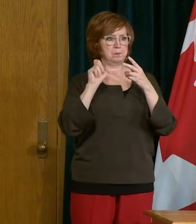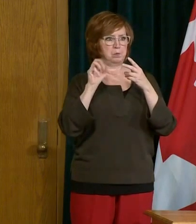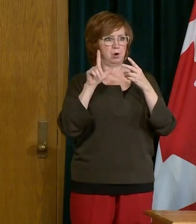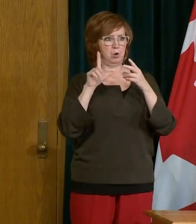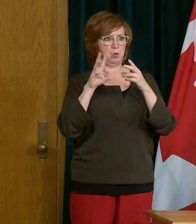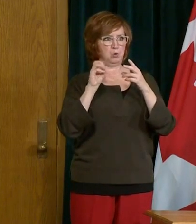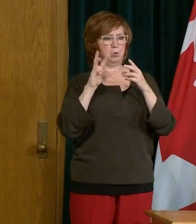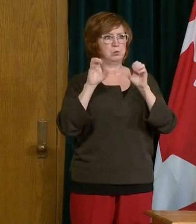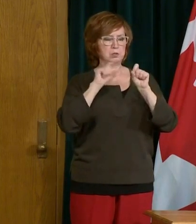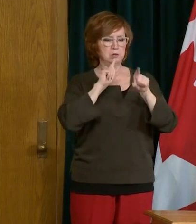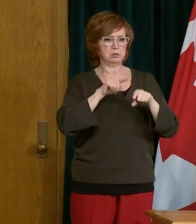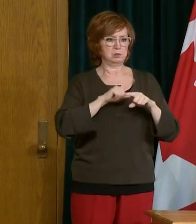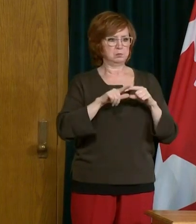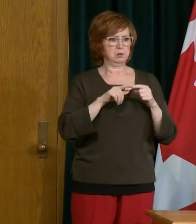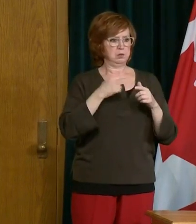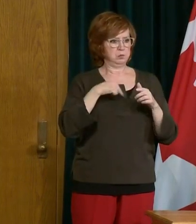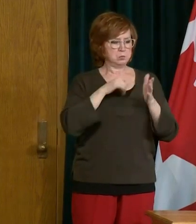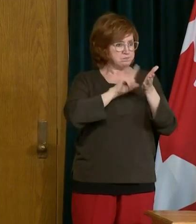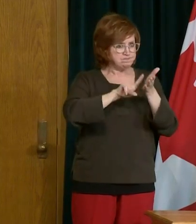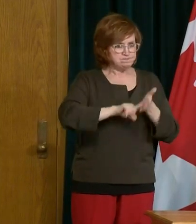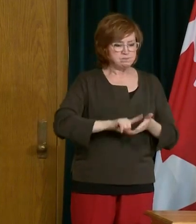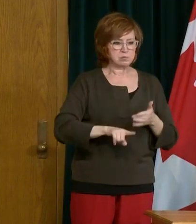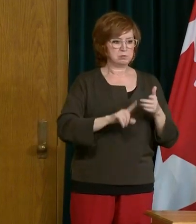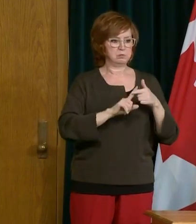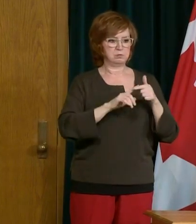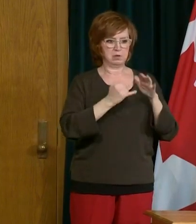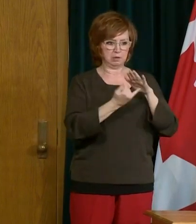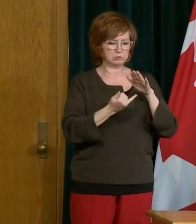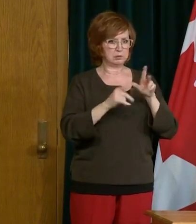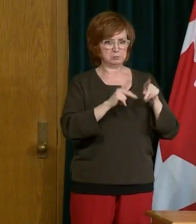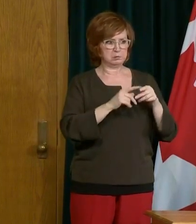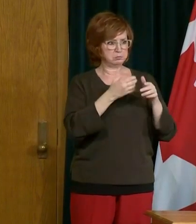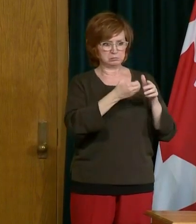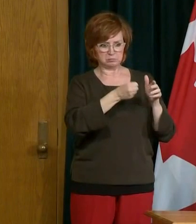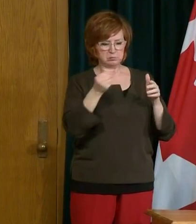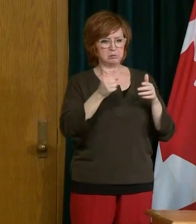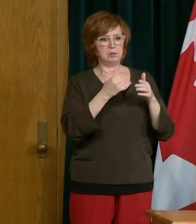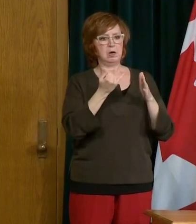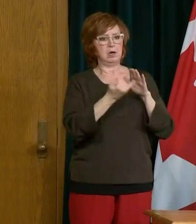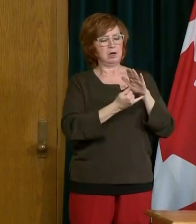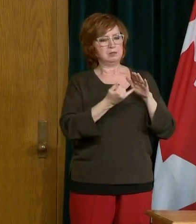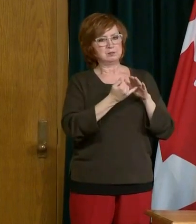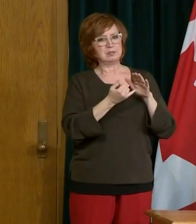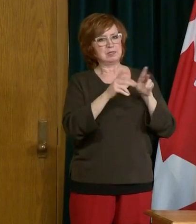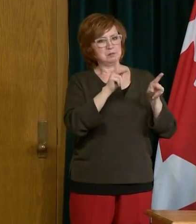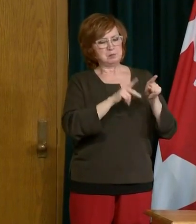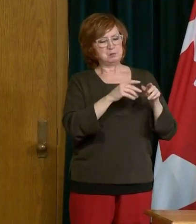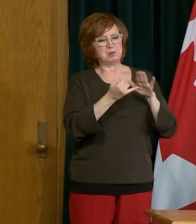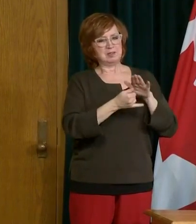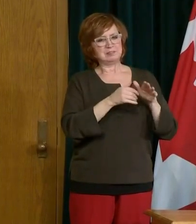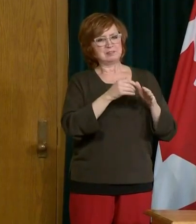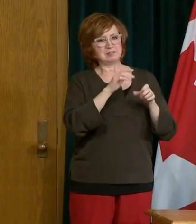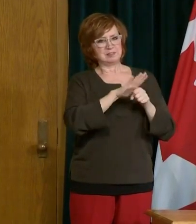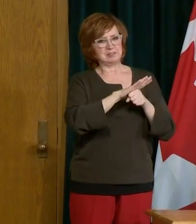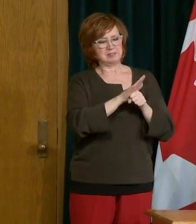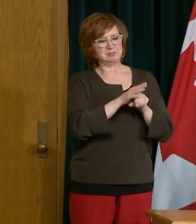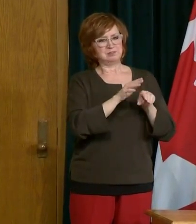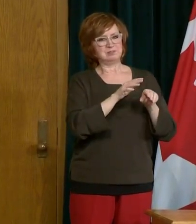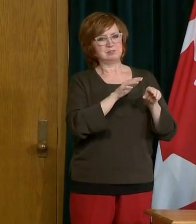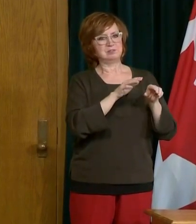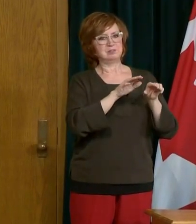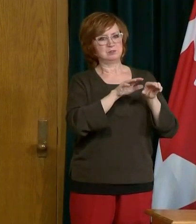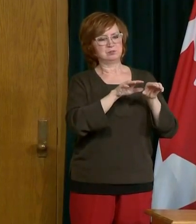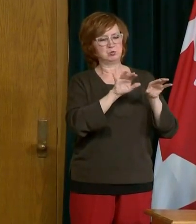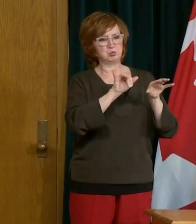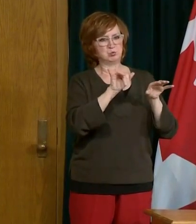providing the opportunity to isolate so that we can isolate not only individuals but isolate the virus so it doesn't spread to additional individuals. So